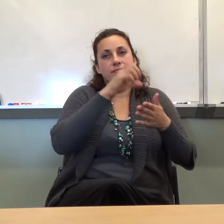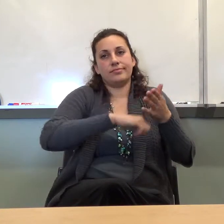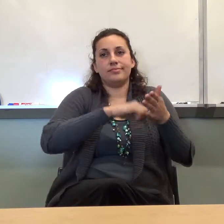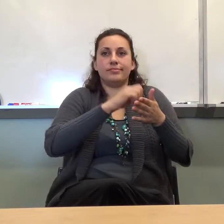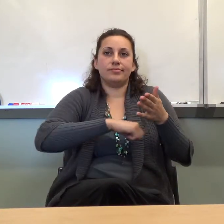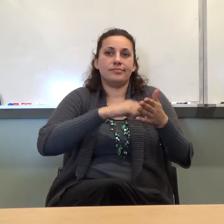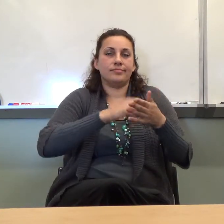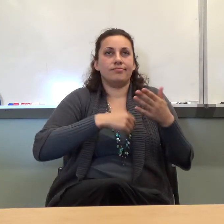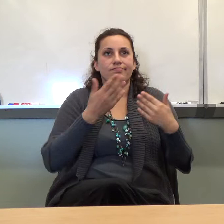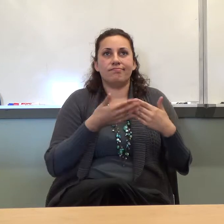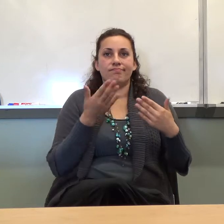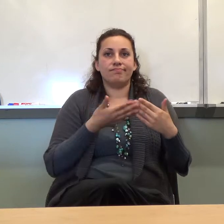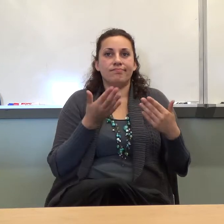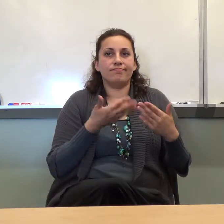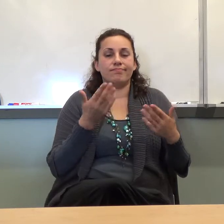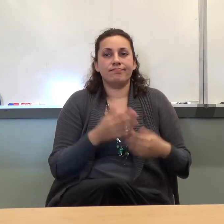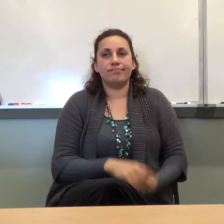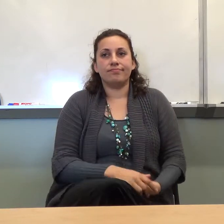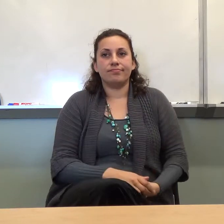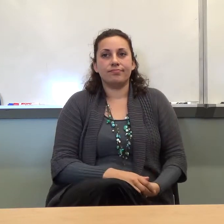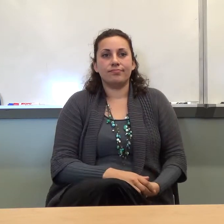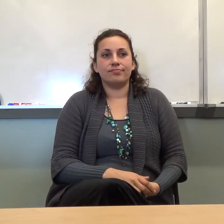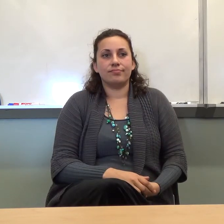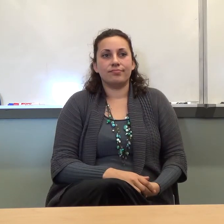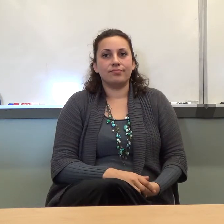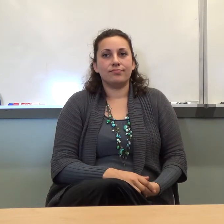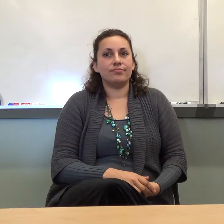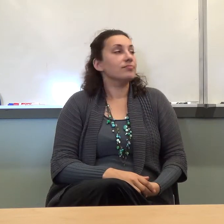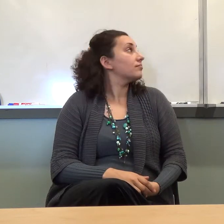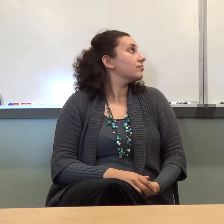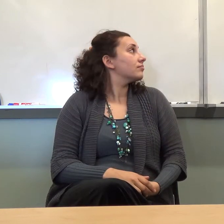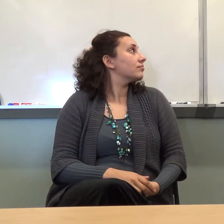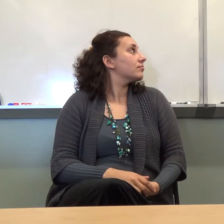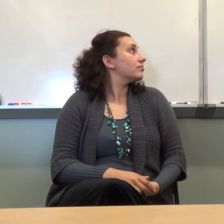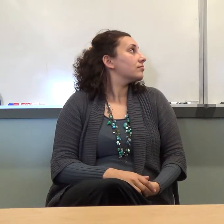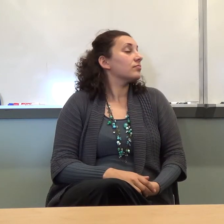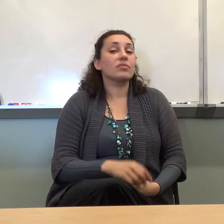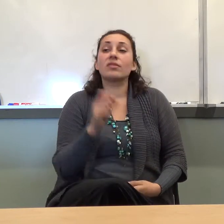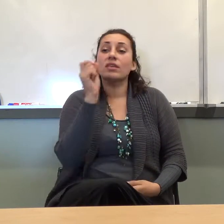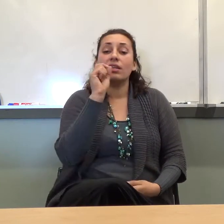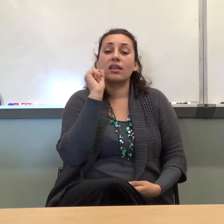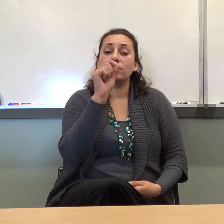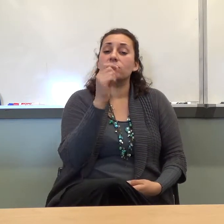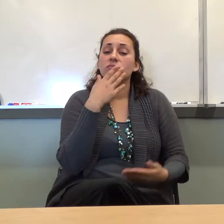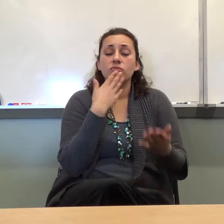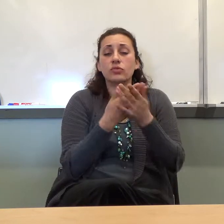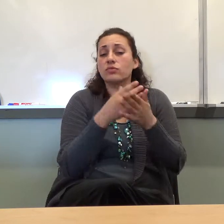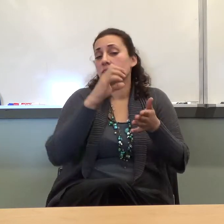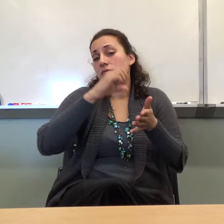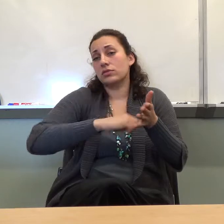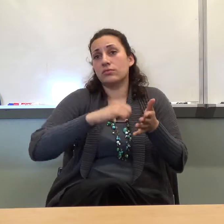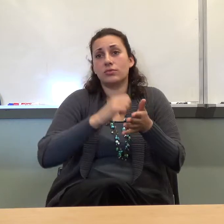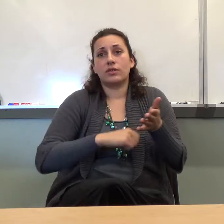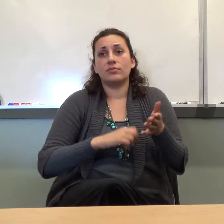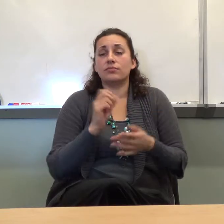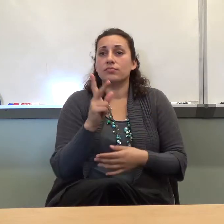And decimals are wonderful with that. All right, so we have